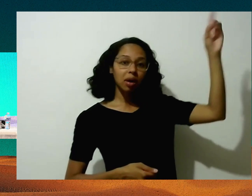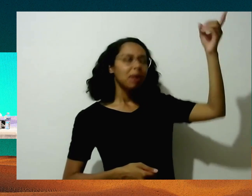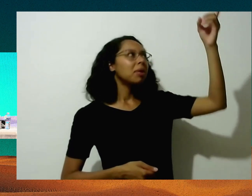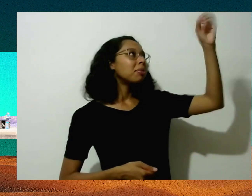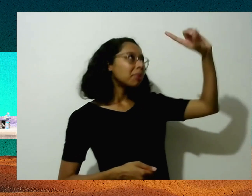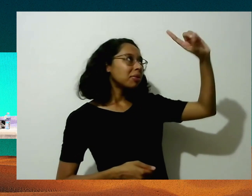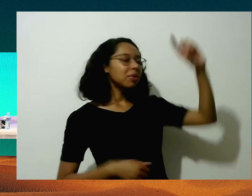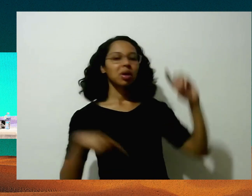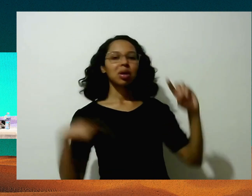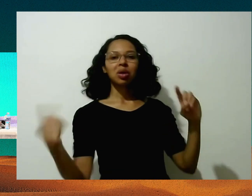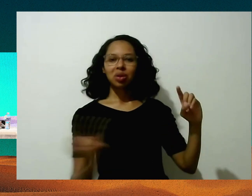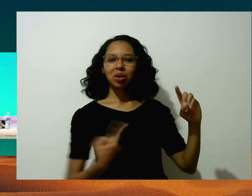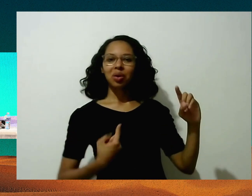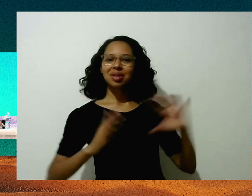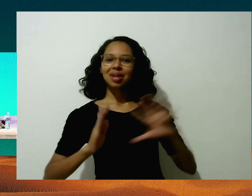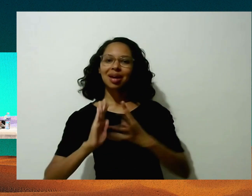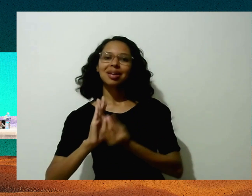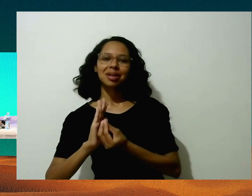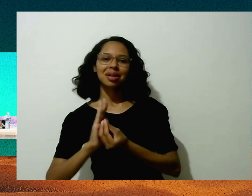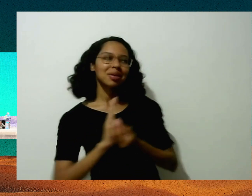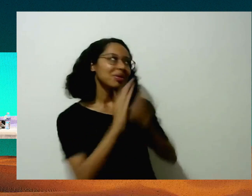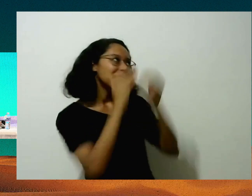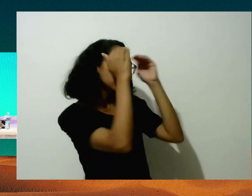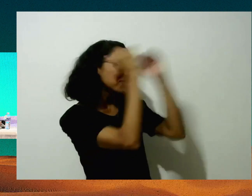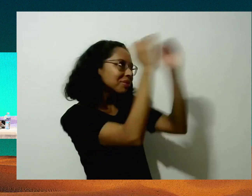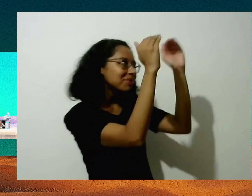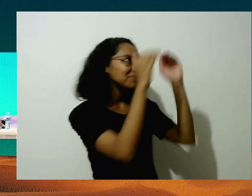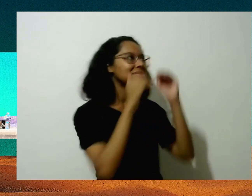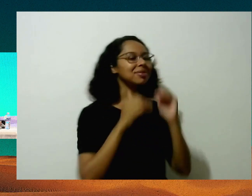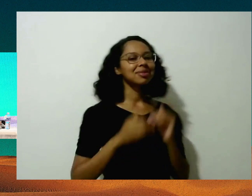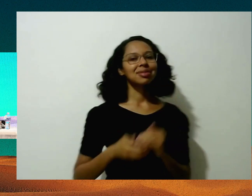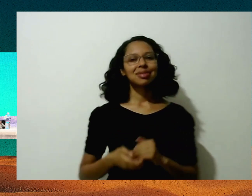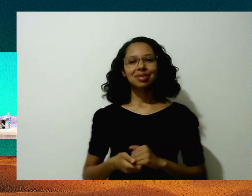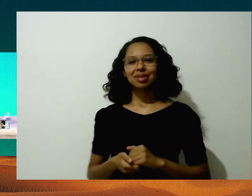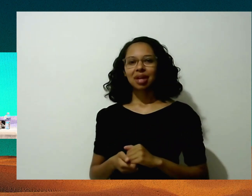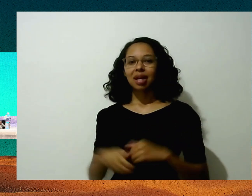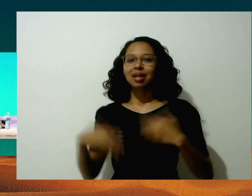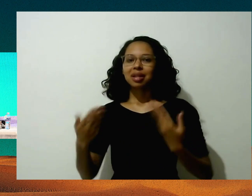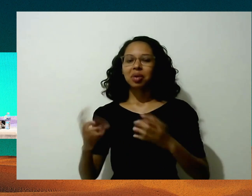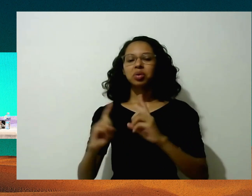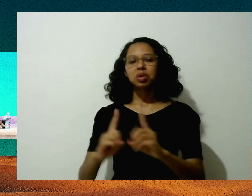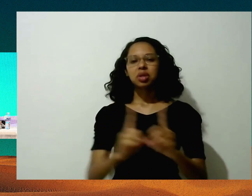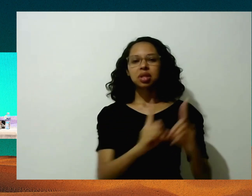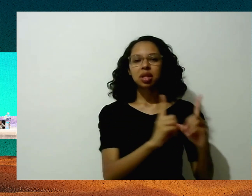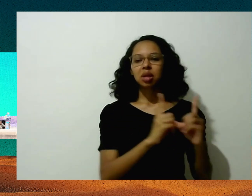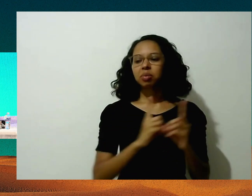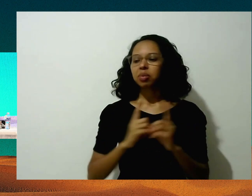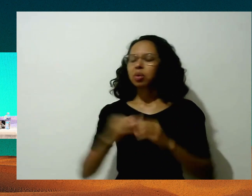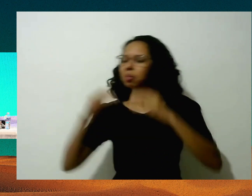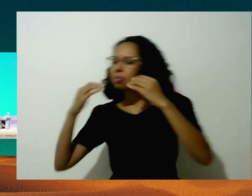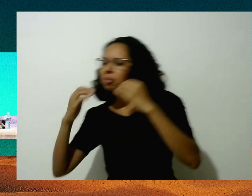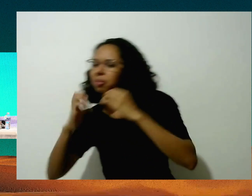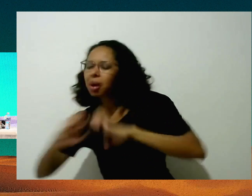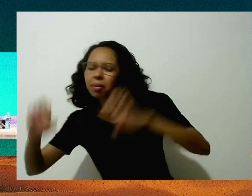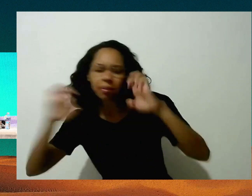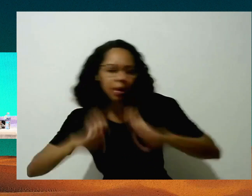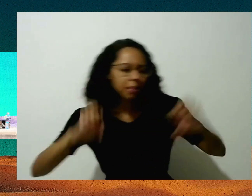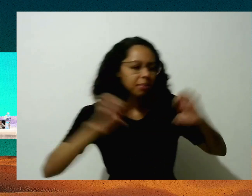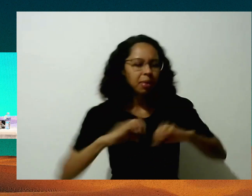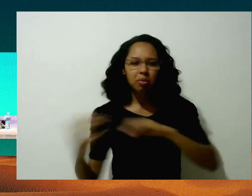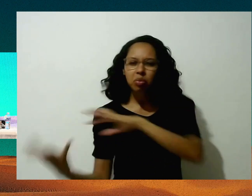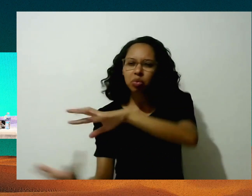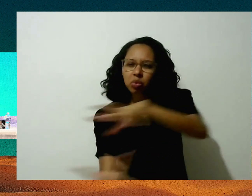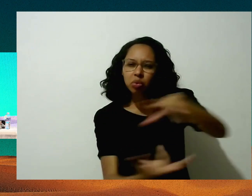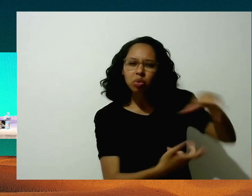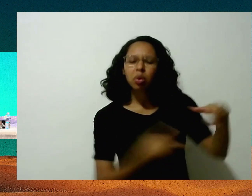body obeys. Eles então, tendo partido, pregaram em toda parte. And they went out and preached everywhere. Irmãos, é isso